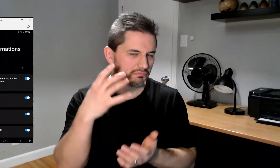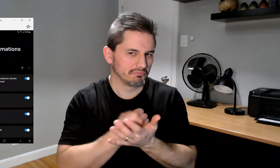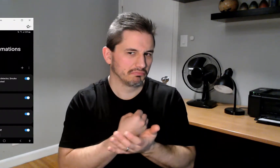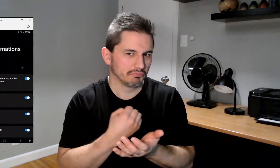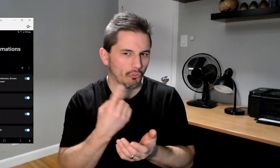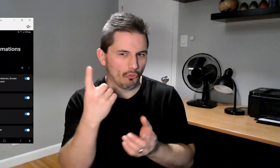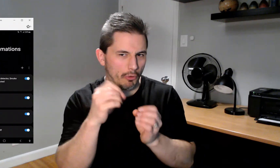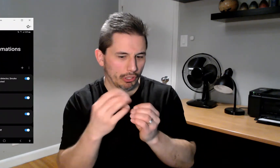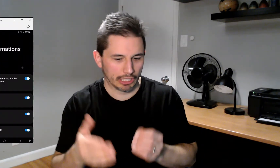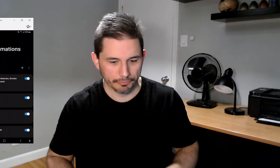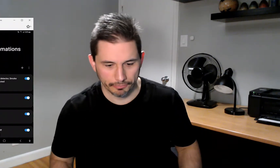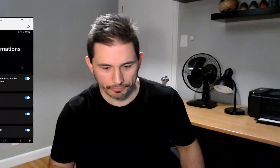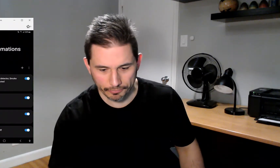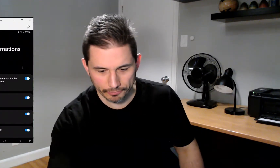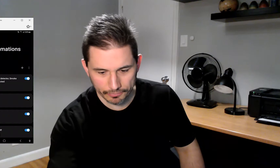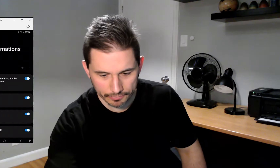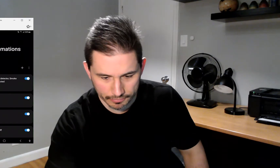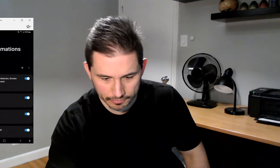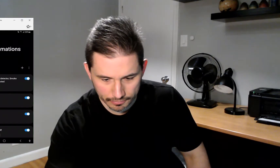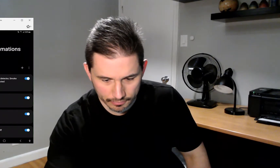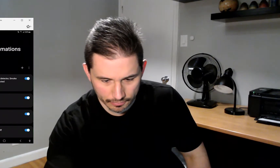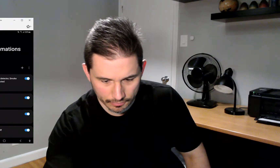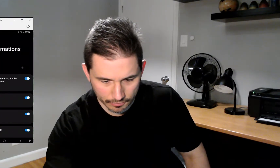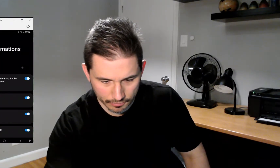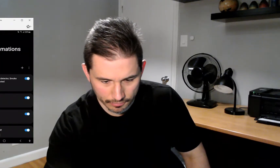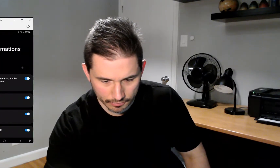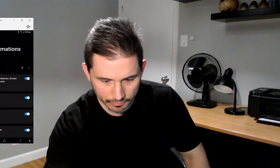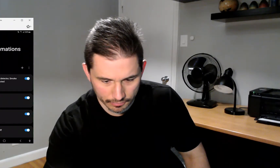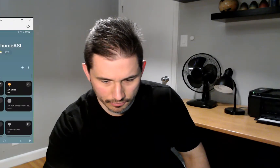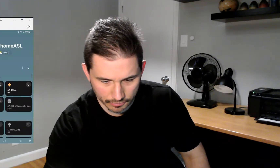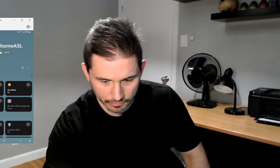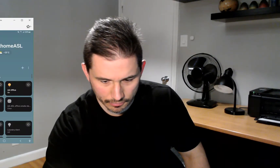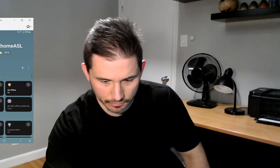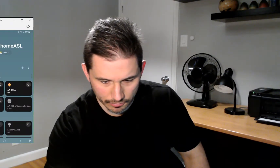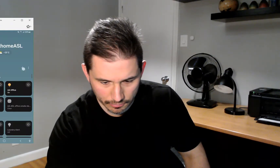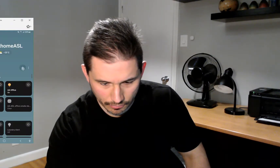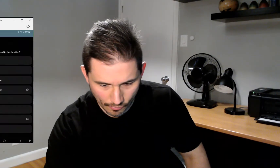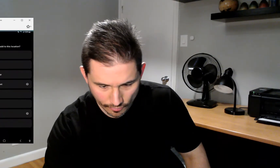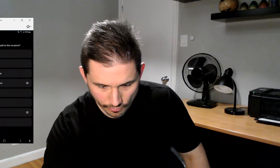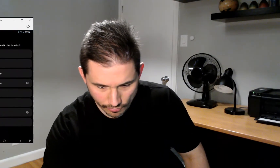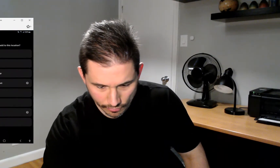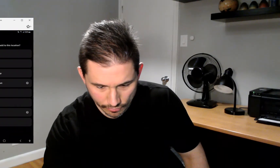But I think for now, I'll just show you connecting one more thing.